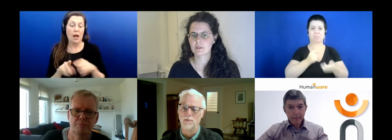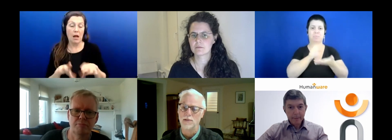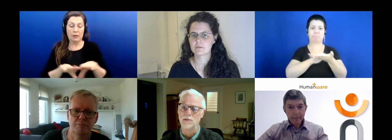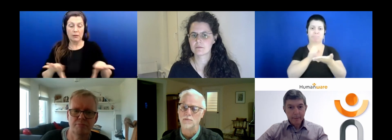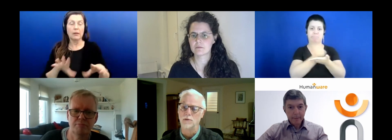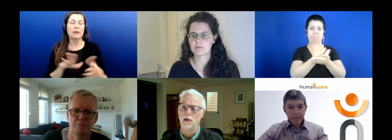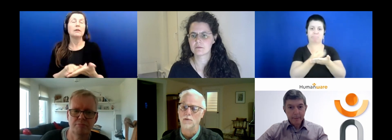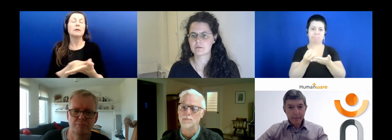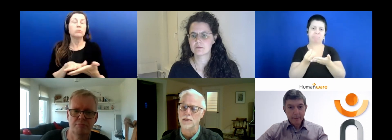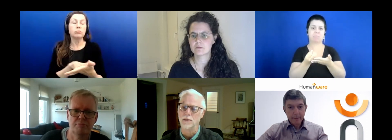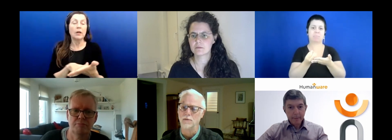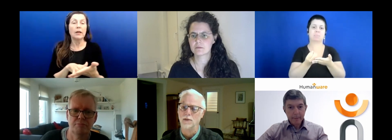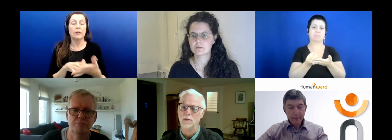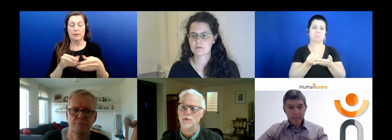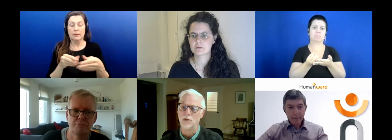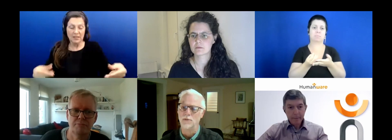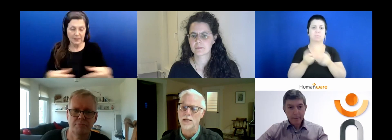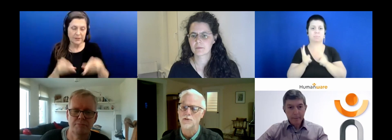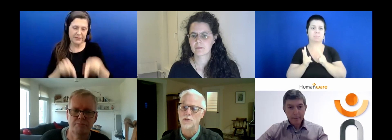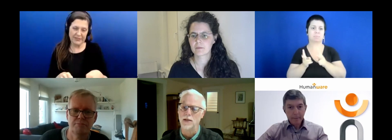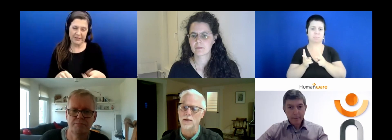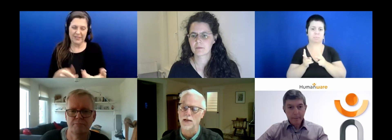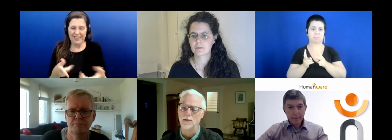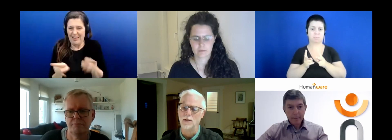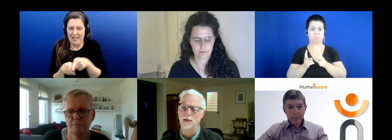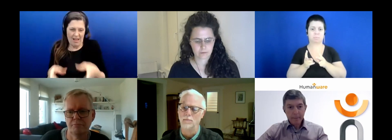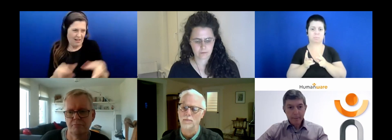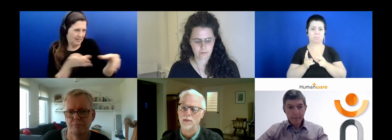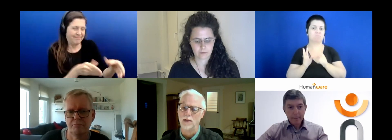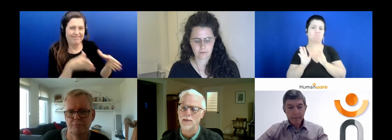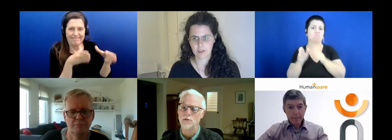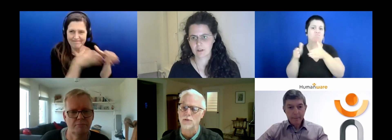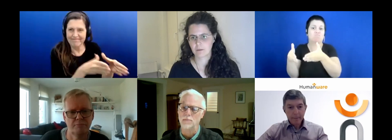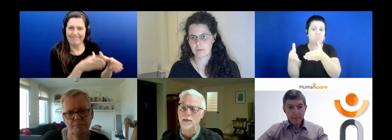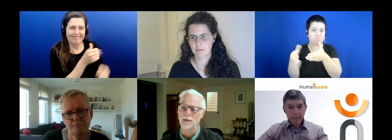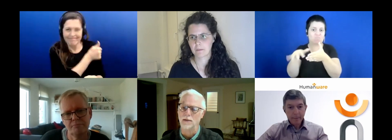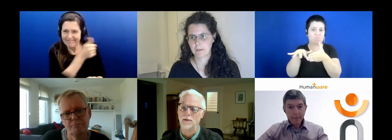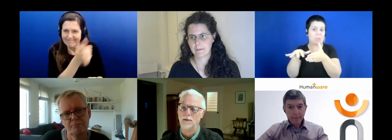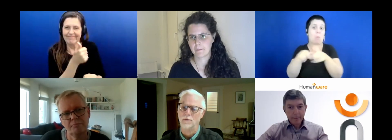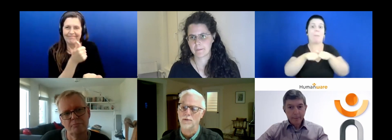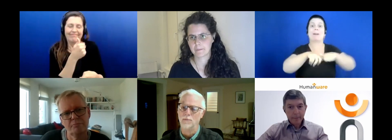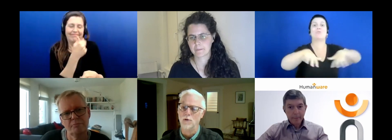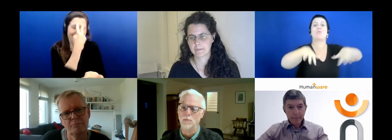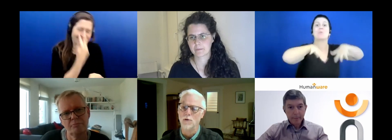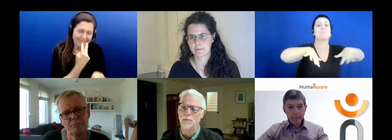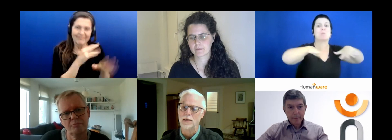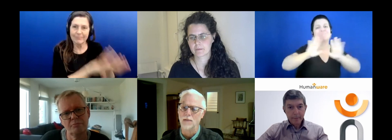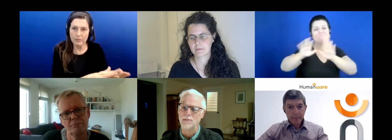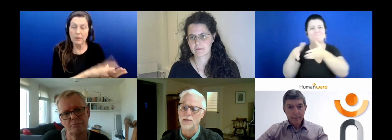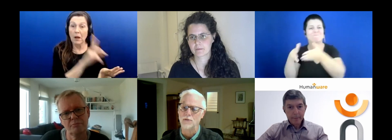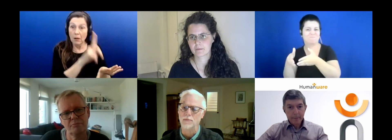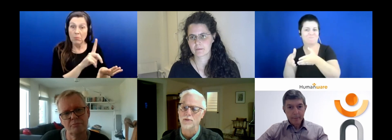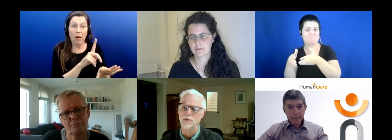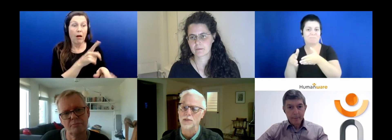Braille devices will always be, sort of niche and not a mainstream. But the more and more that